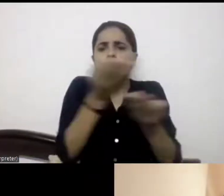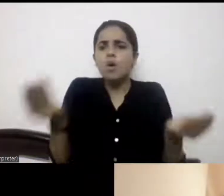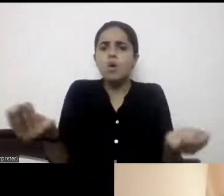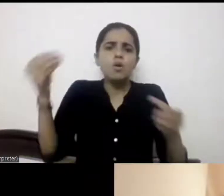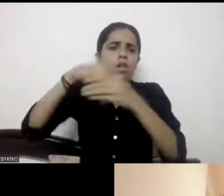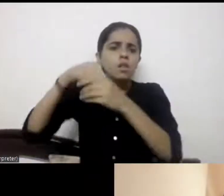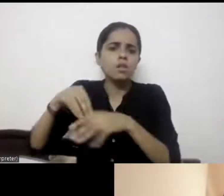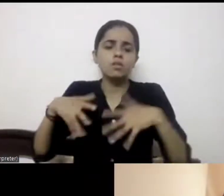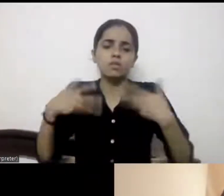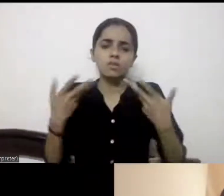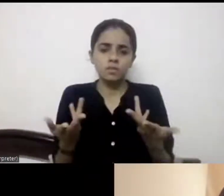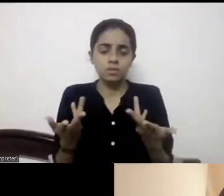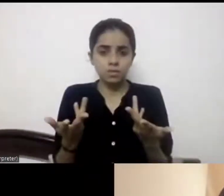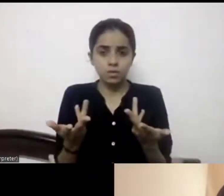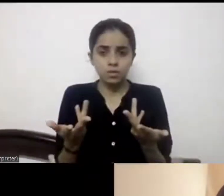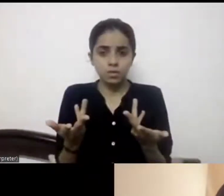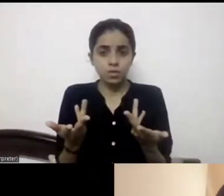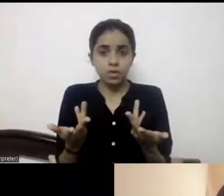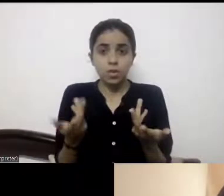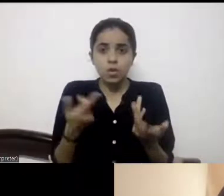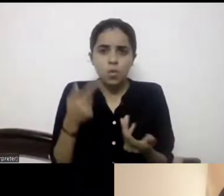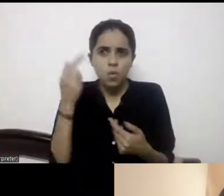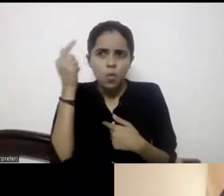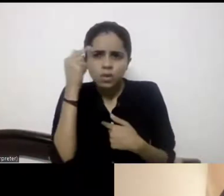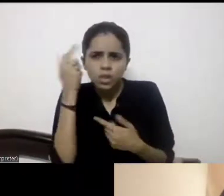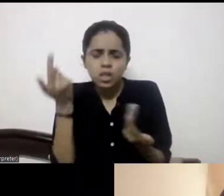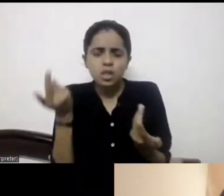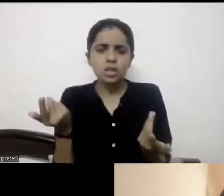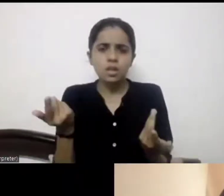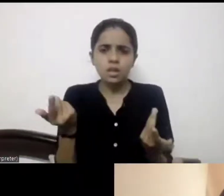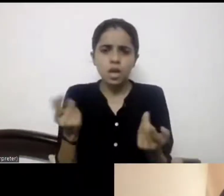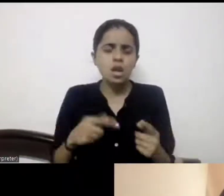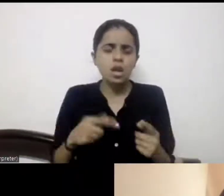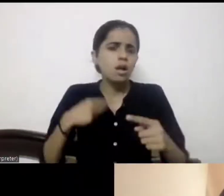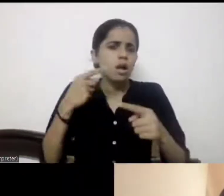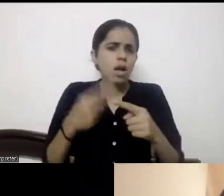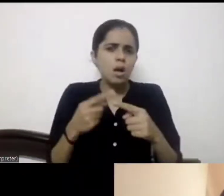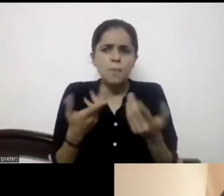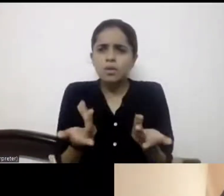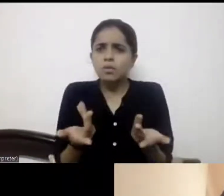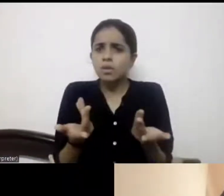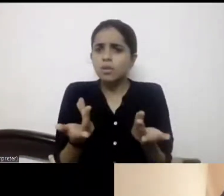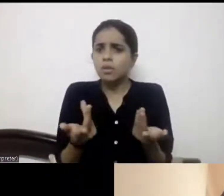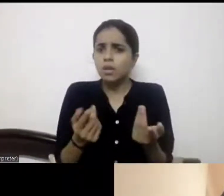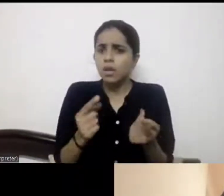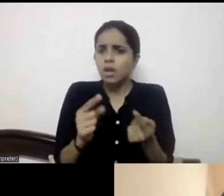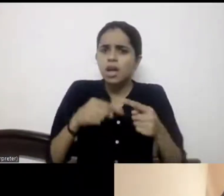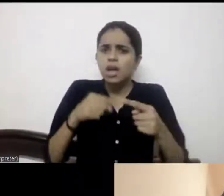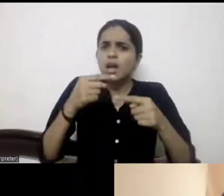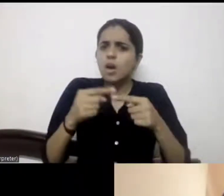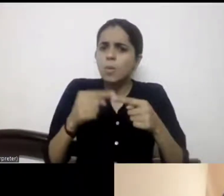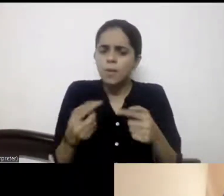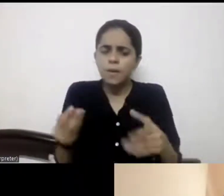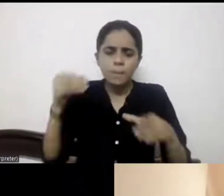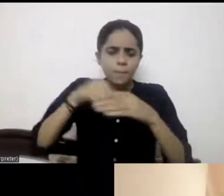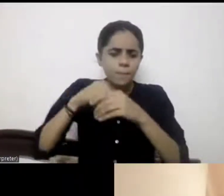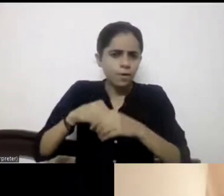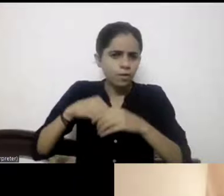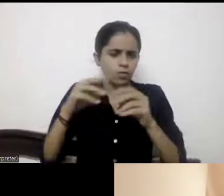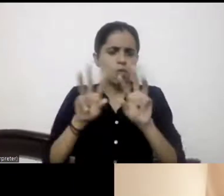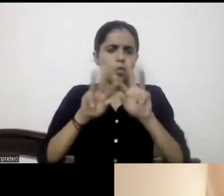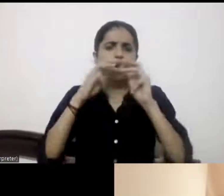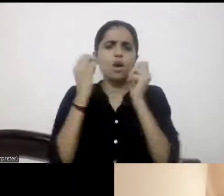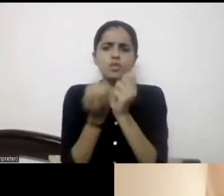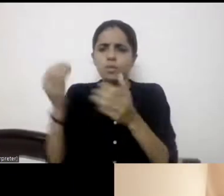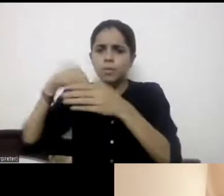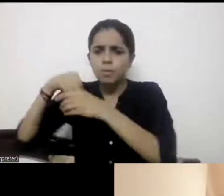and what do we think about why we wanted to be a part of this workshop,